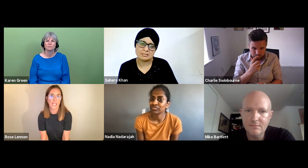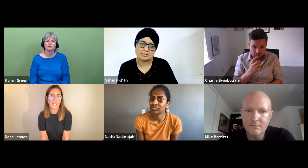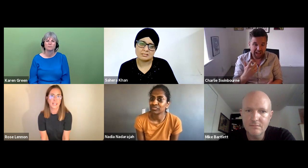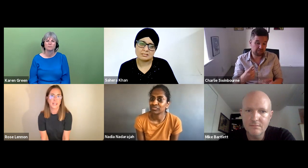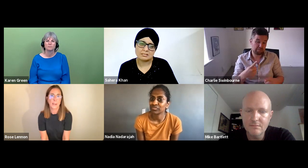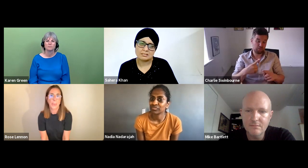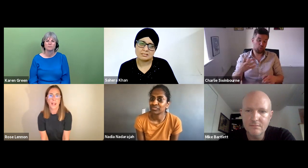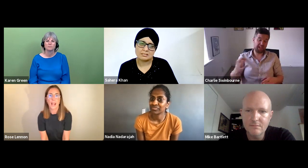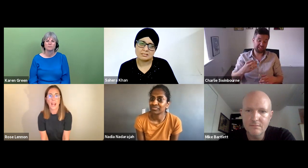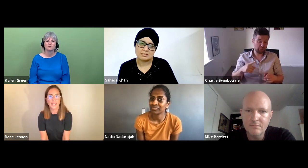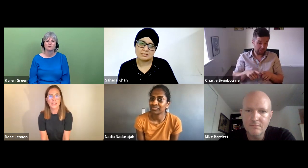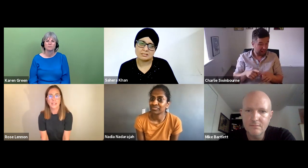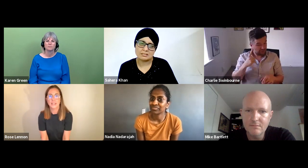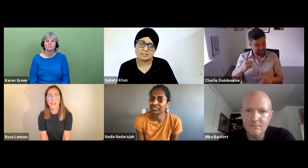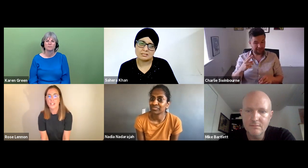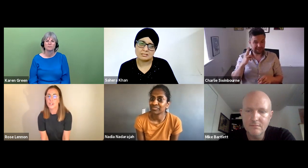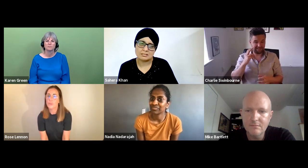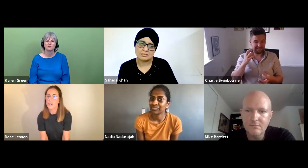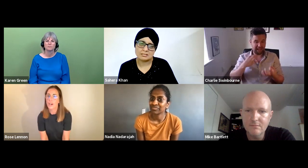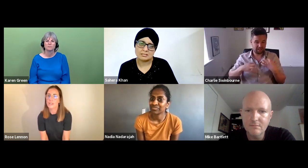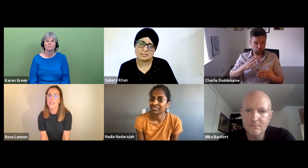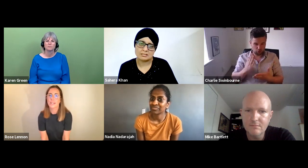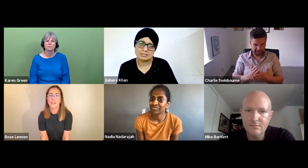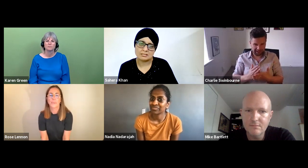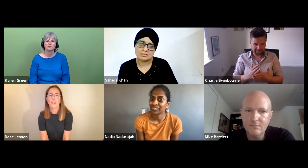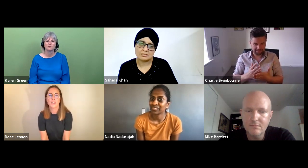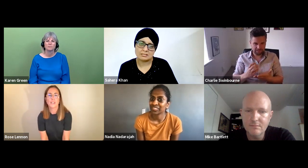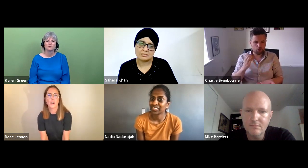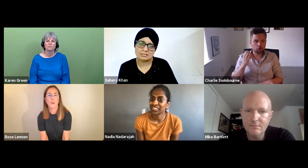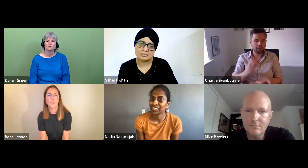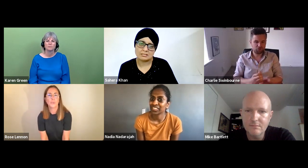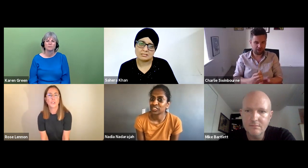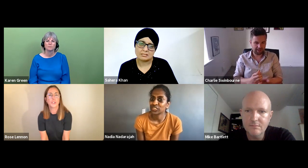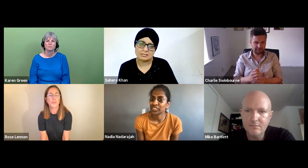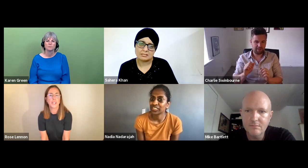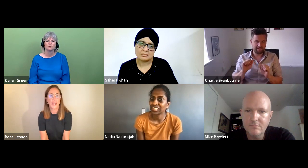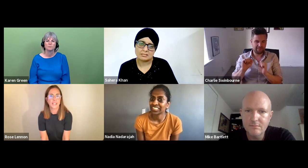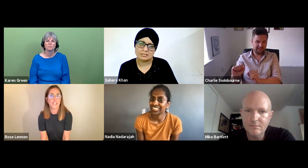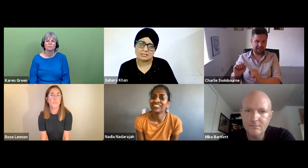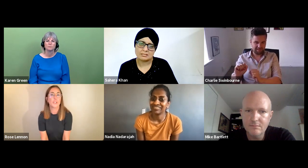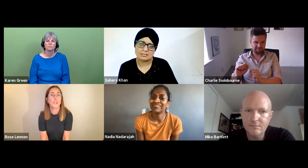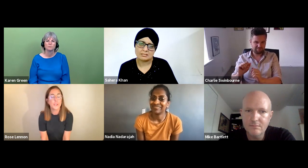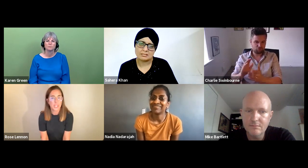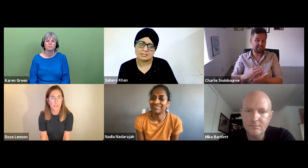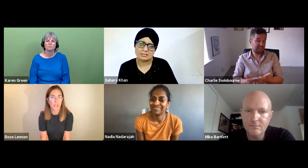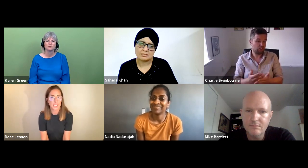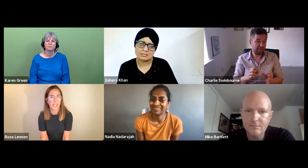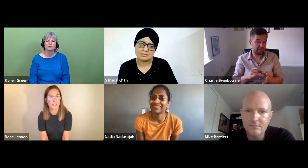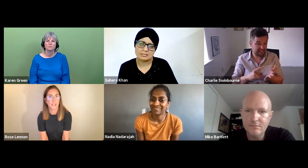service? And she also asks, so should those deaf actors who produce those